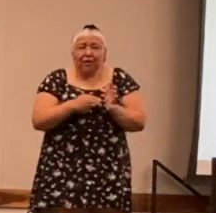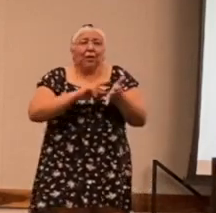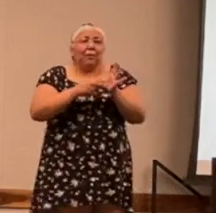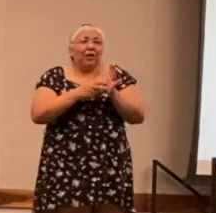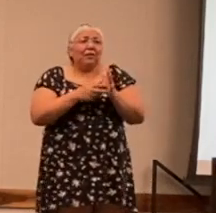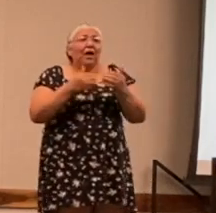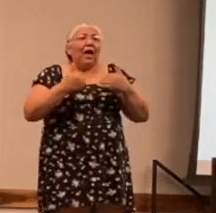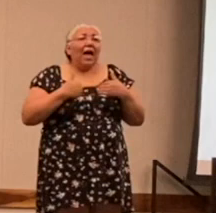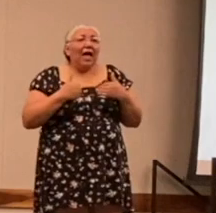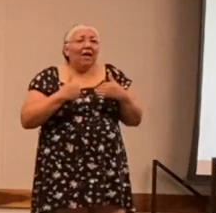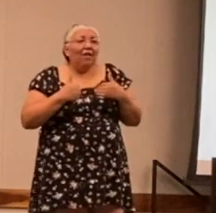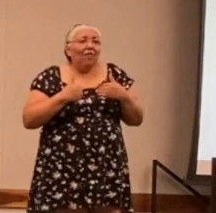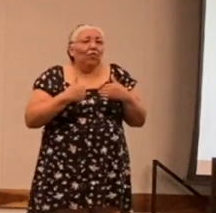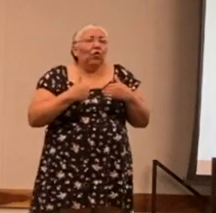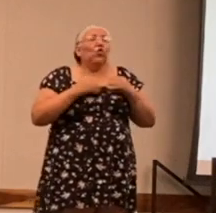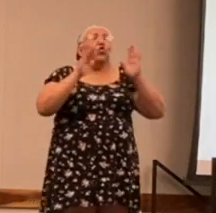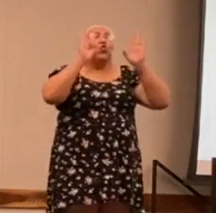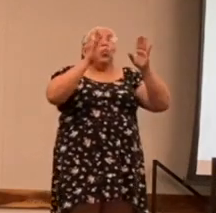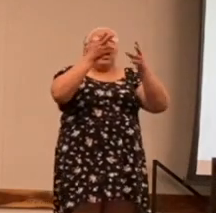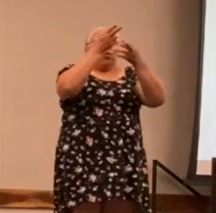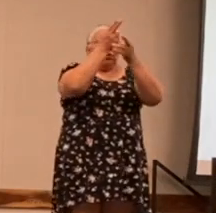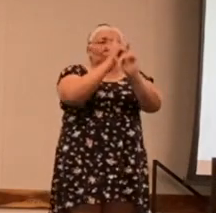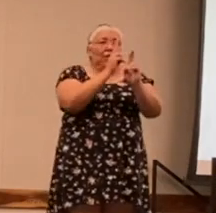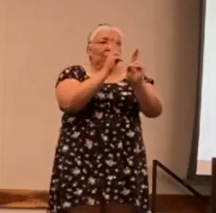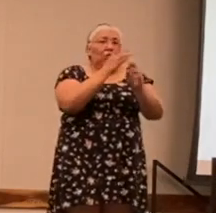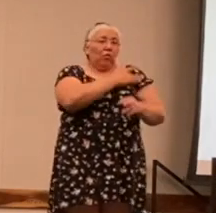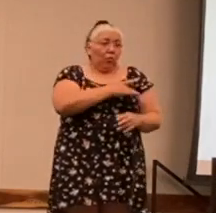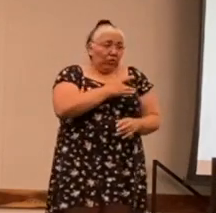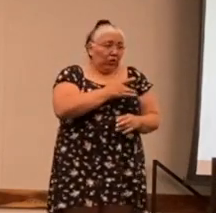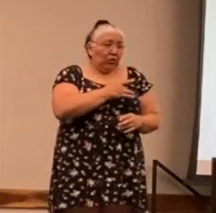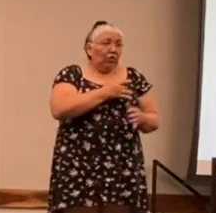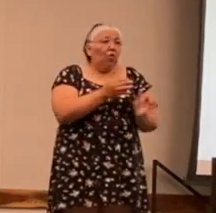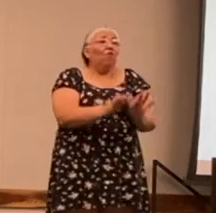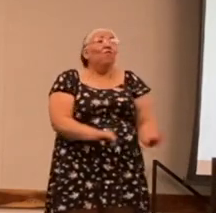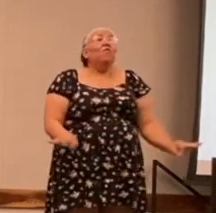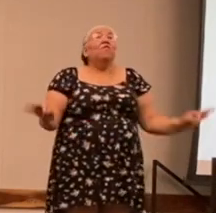great respect or appreciation or value.